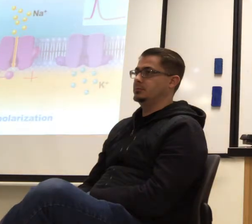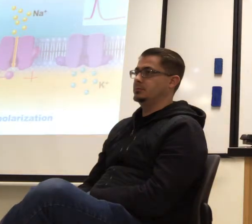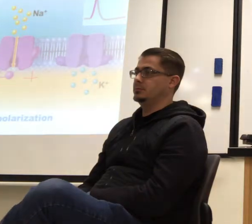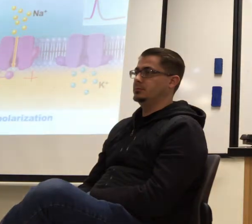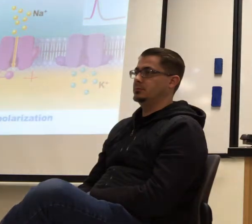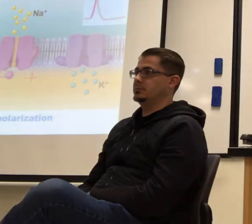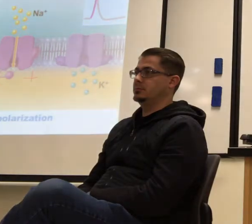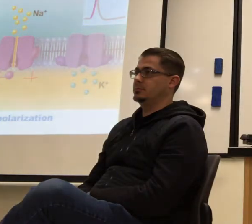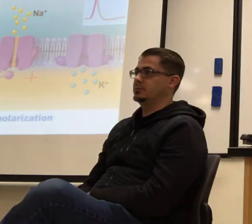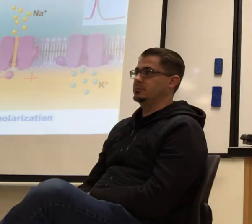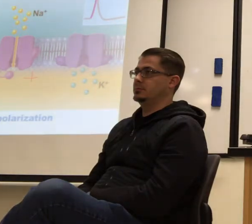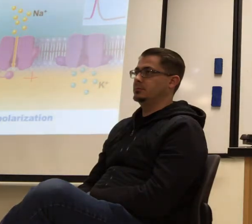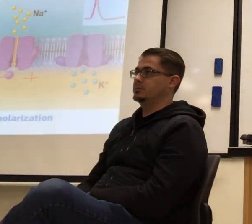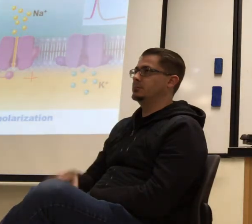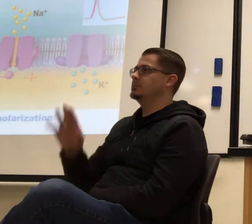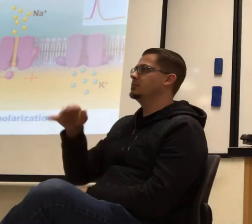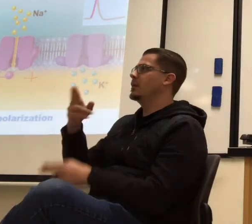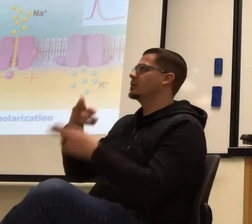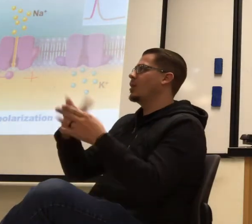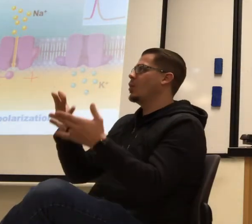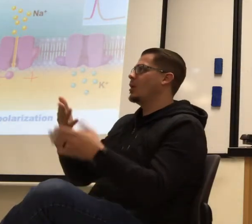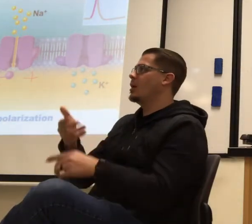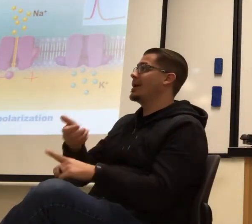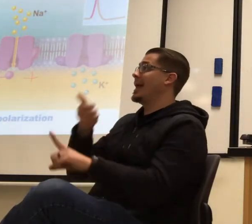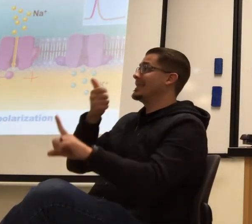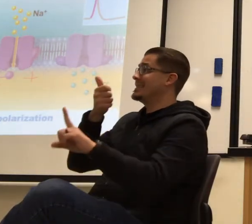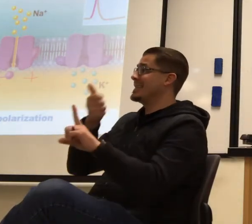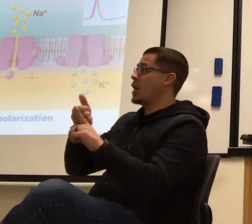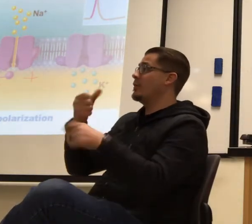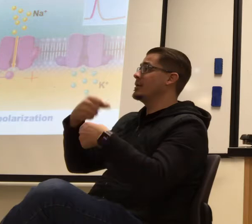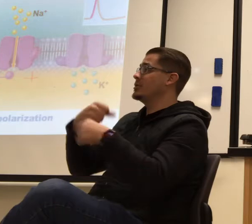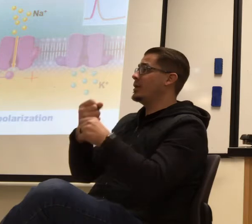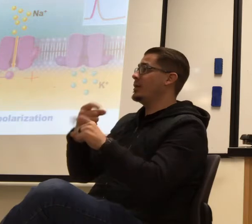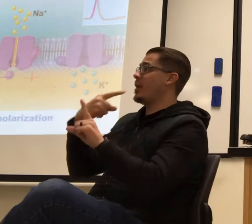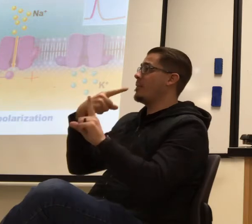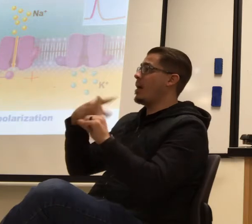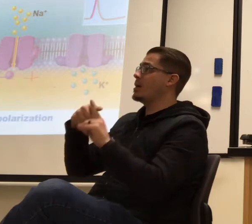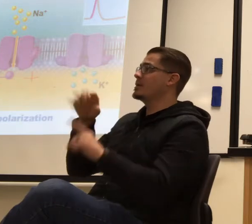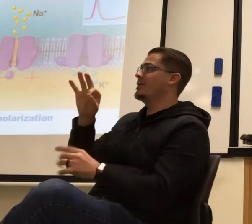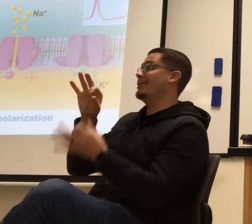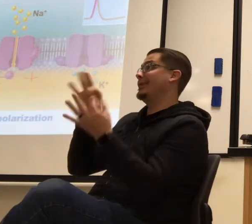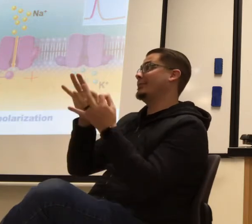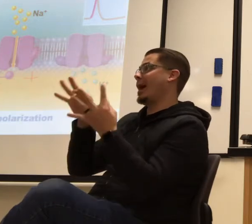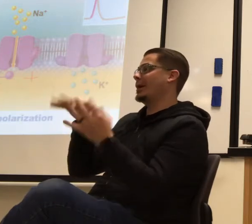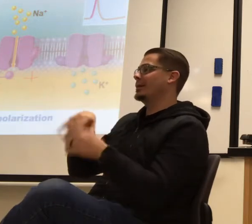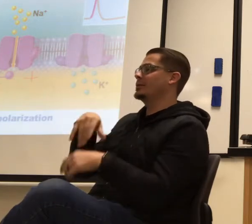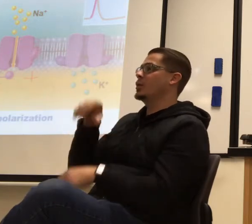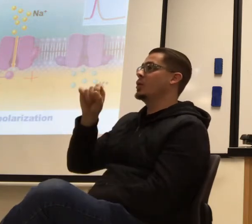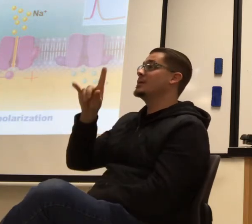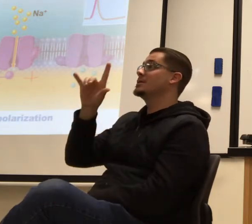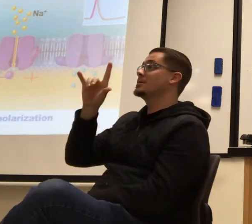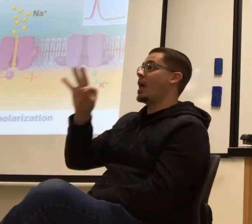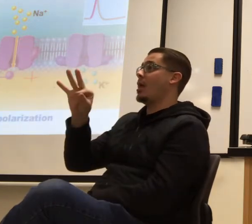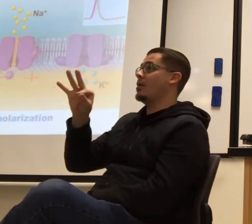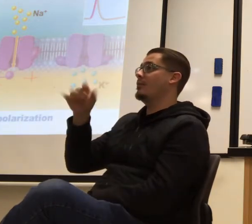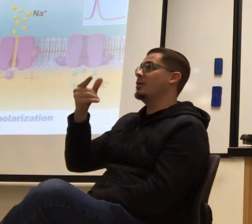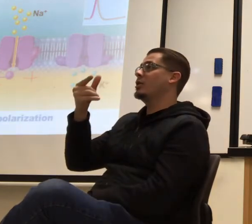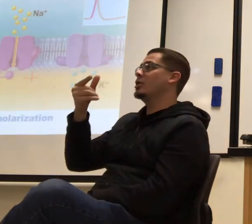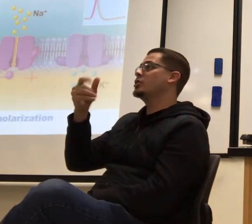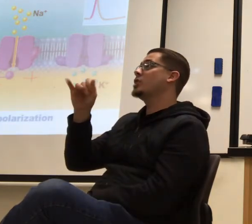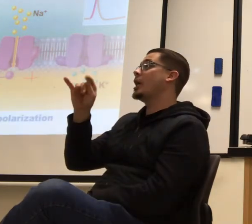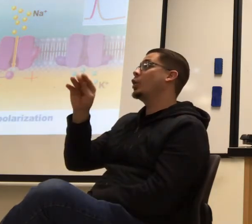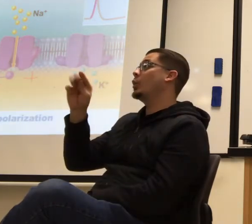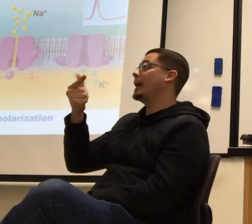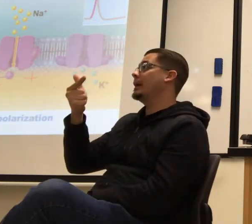They call this a self-generating positive feedback. A self-generating positive feedback.